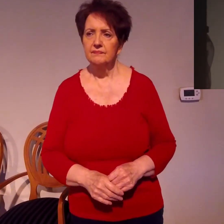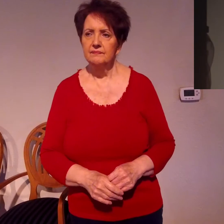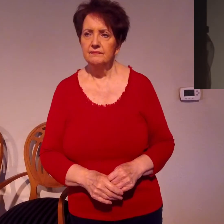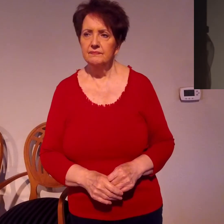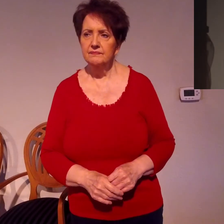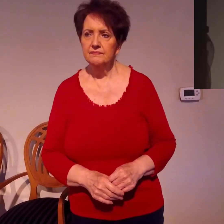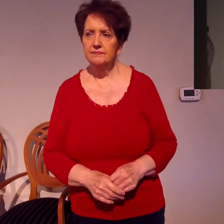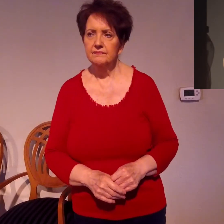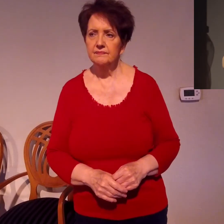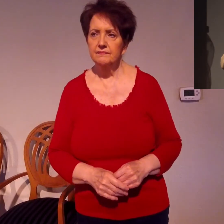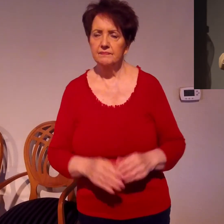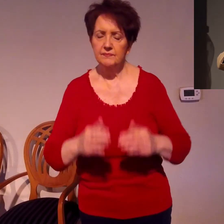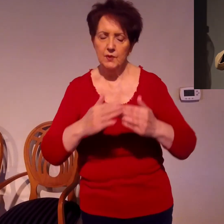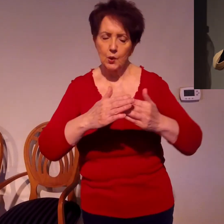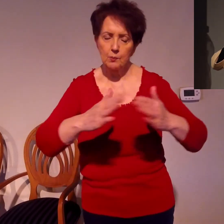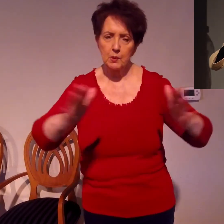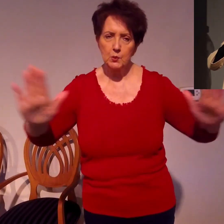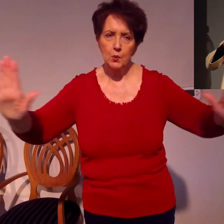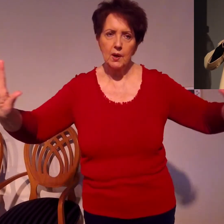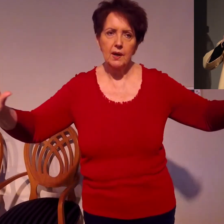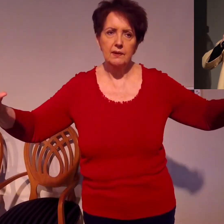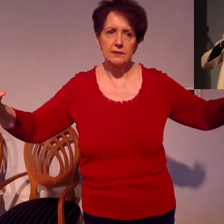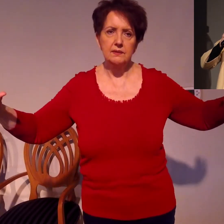And so open wide.